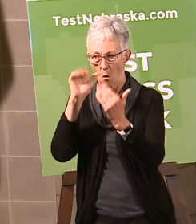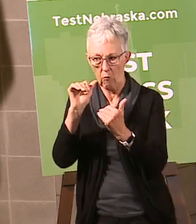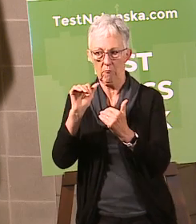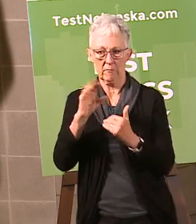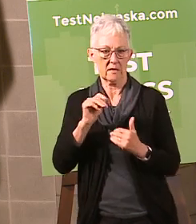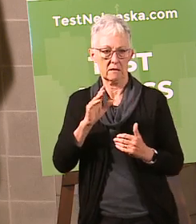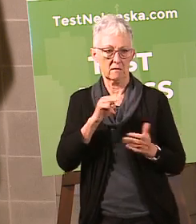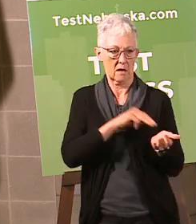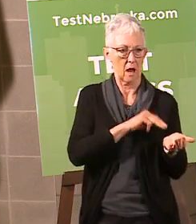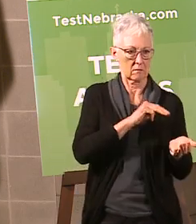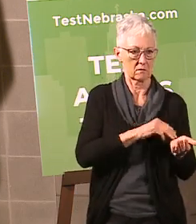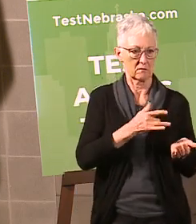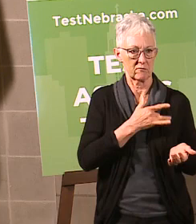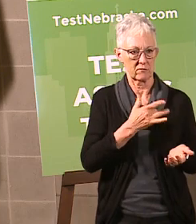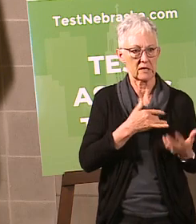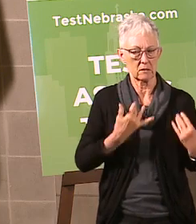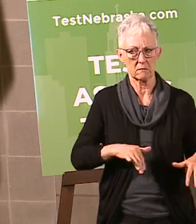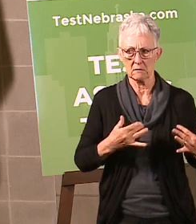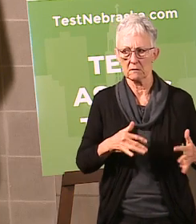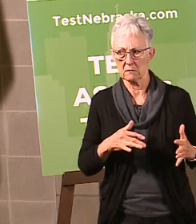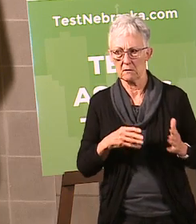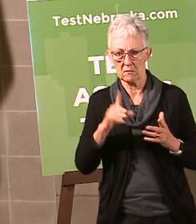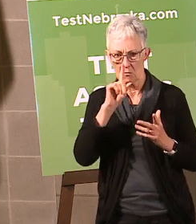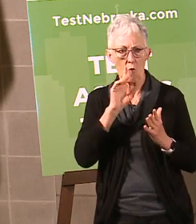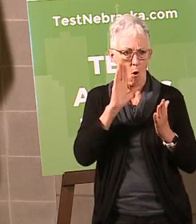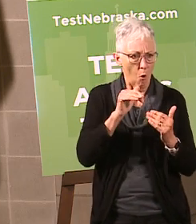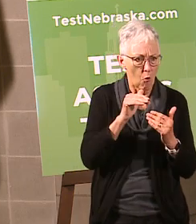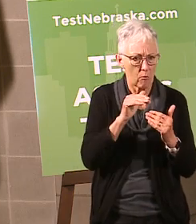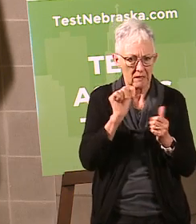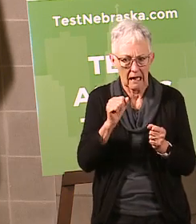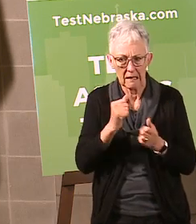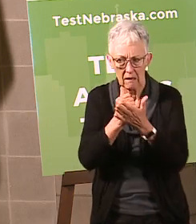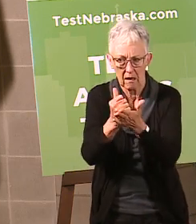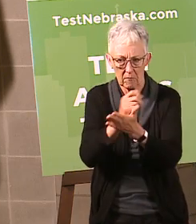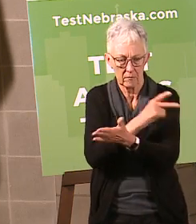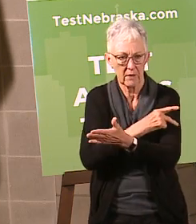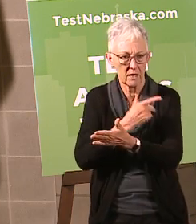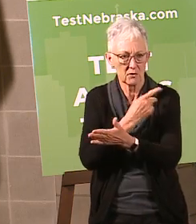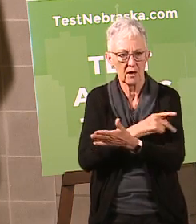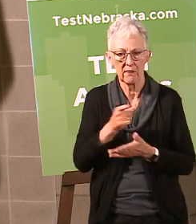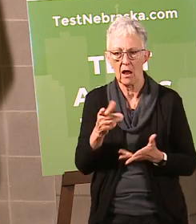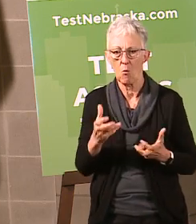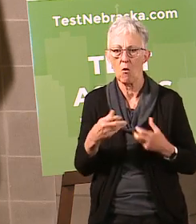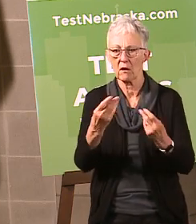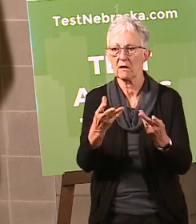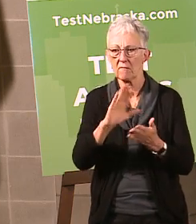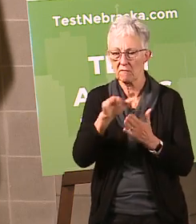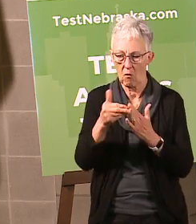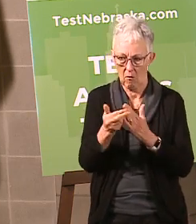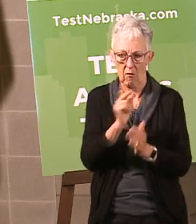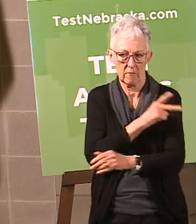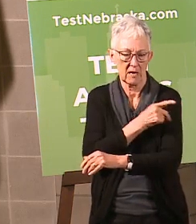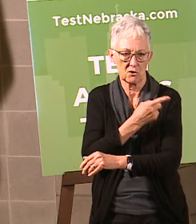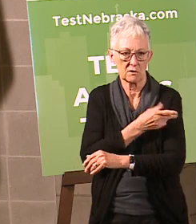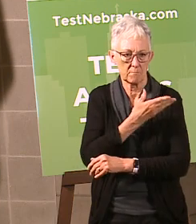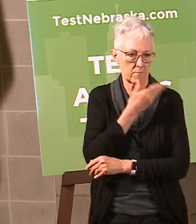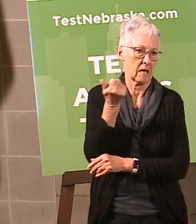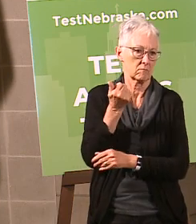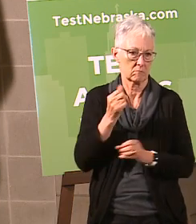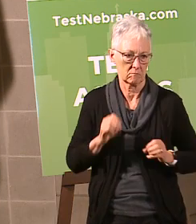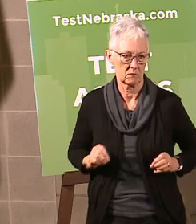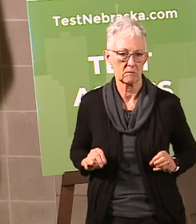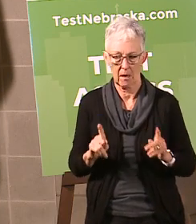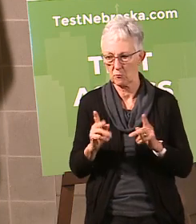I know that's why a lot of doctors want to use it now, is because they want to give all patients the best chance they have to try to get